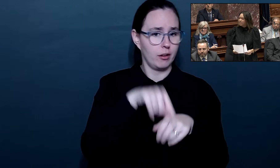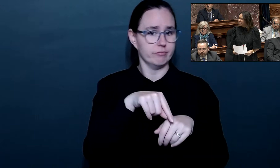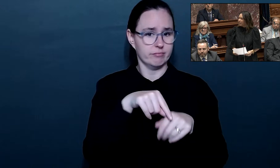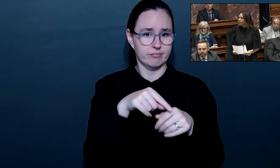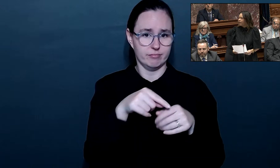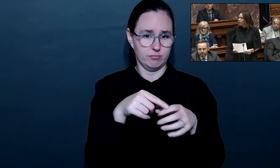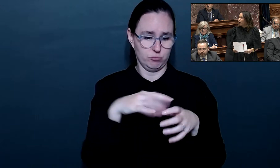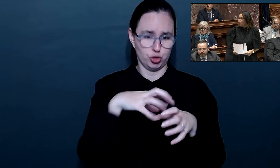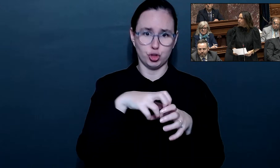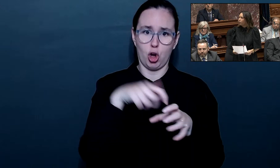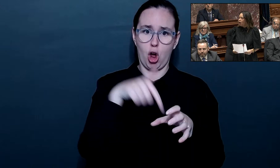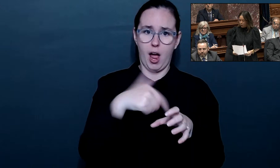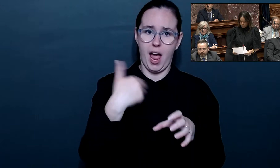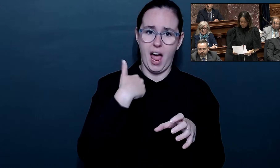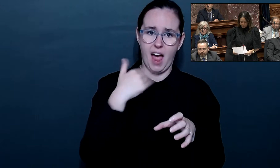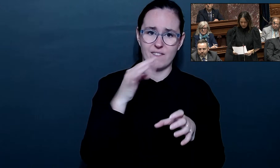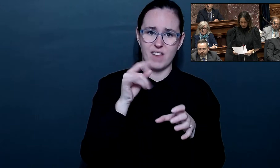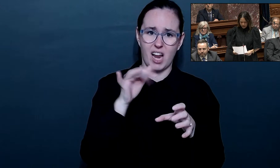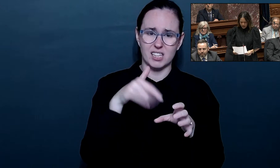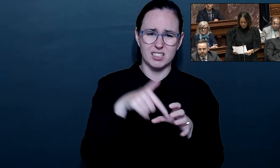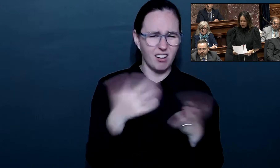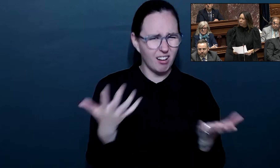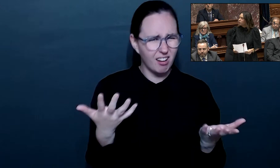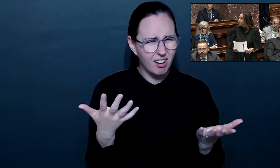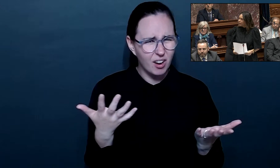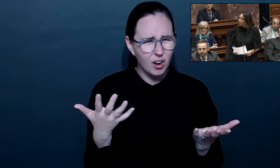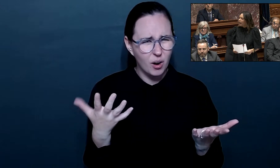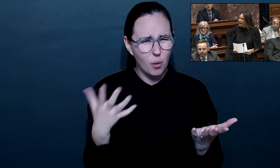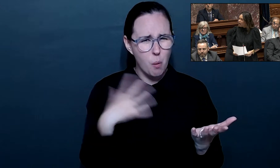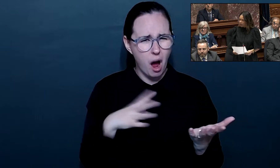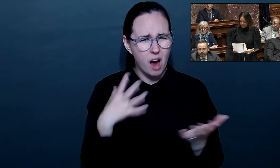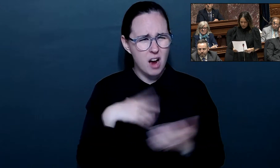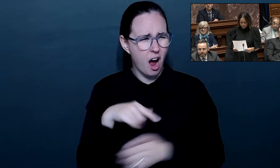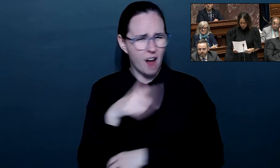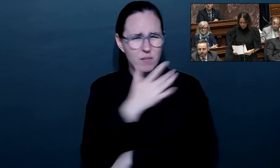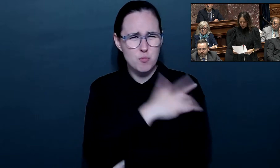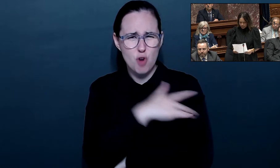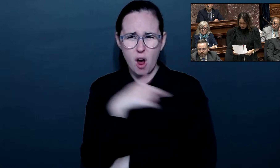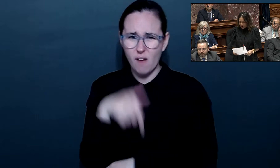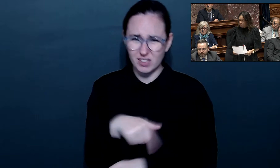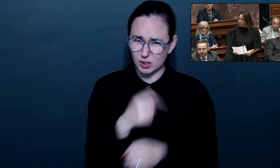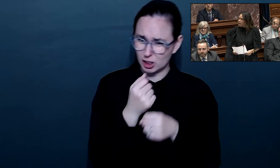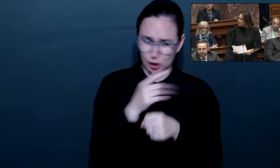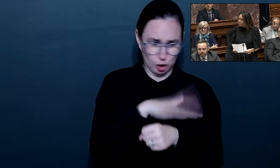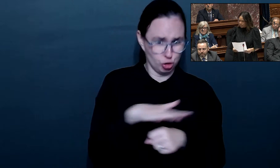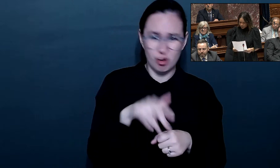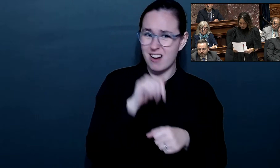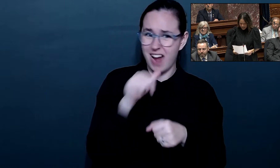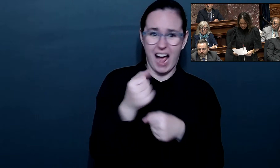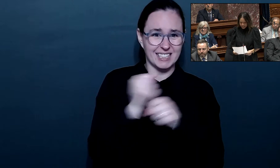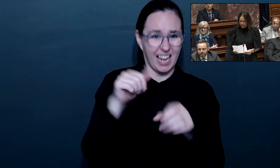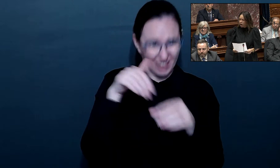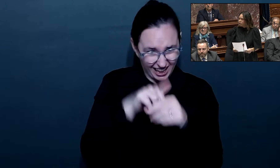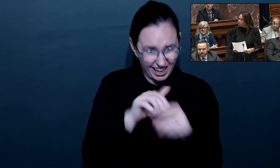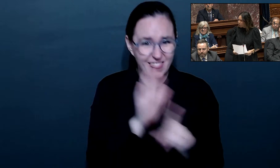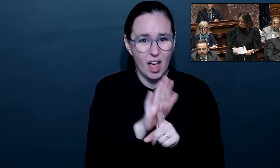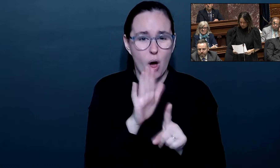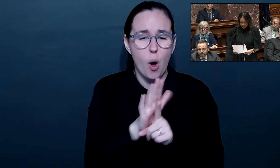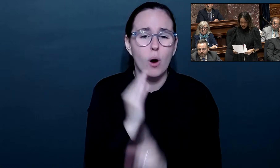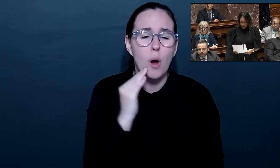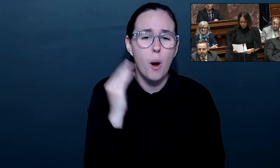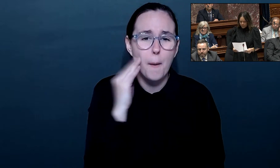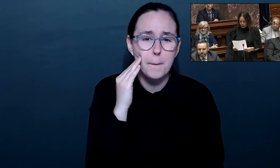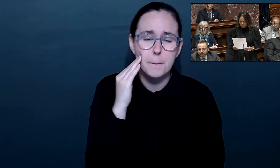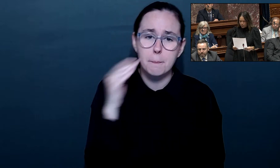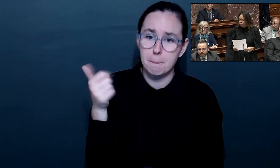aren't safe in their own homes? Mr. Speaker, how can the Premier claim to be protecting our